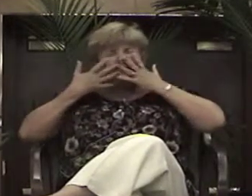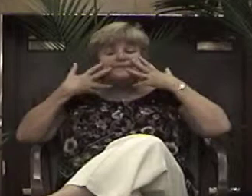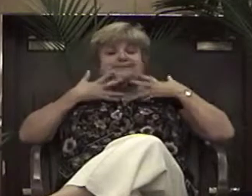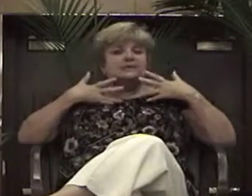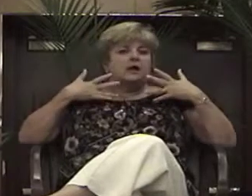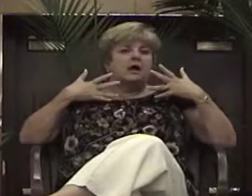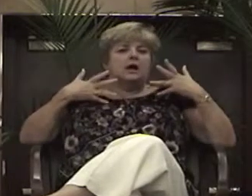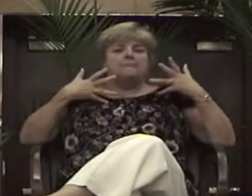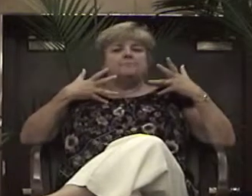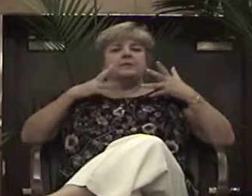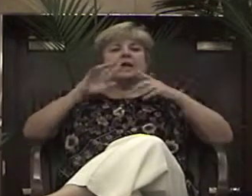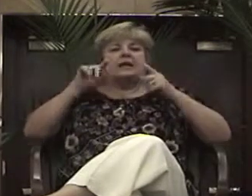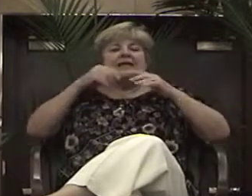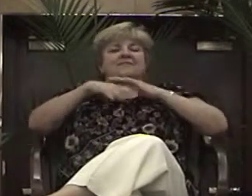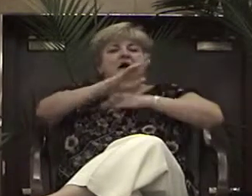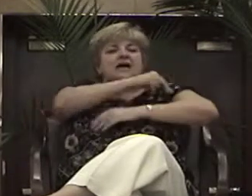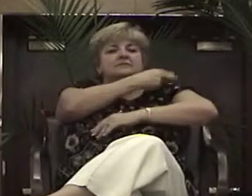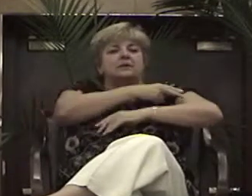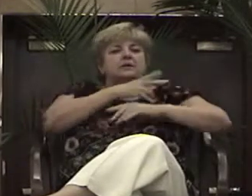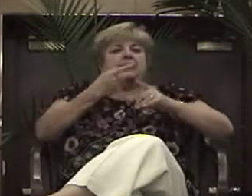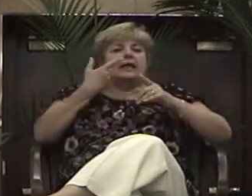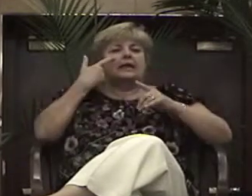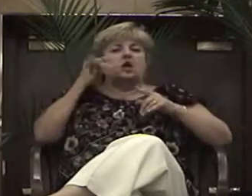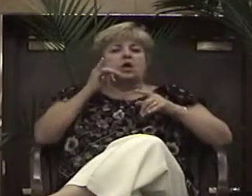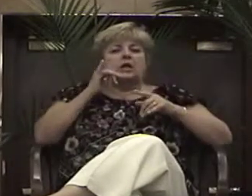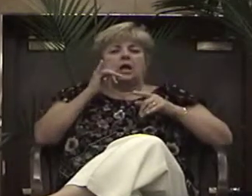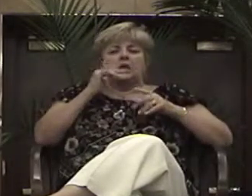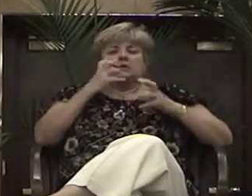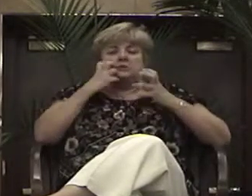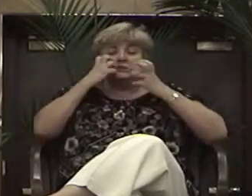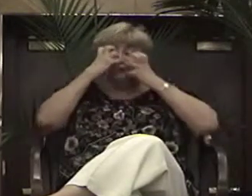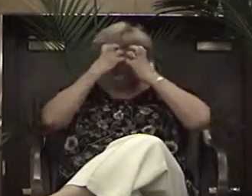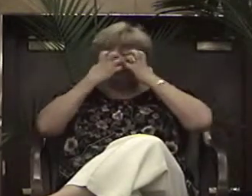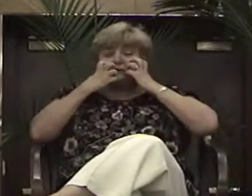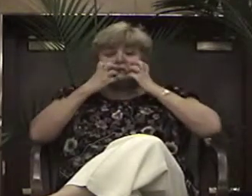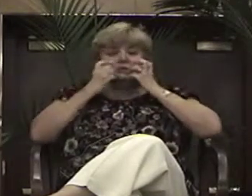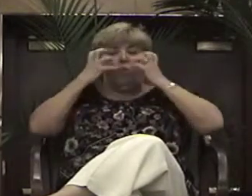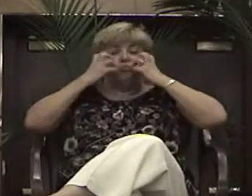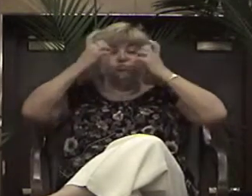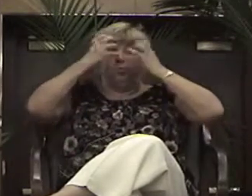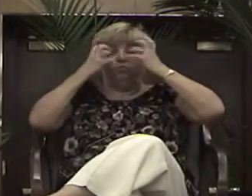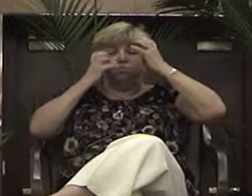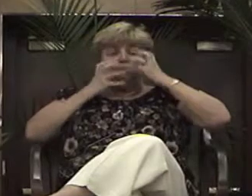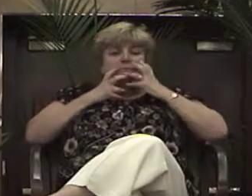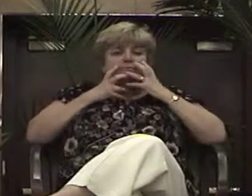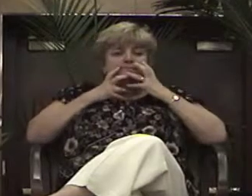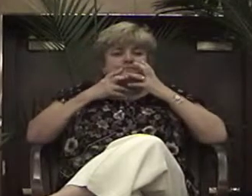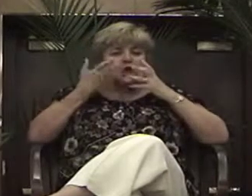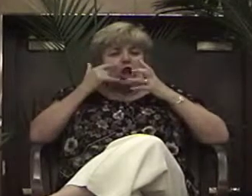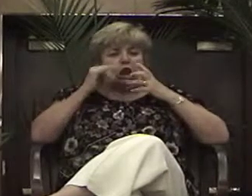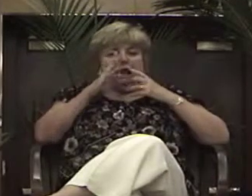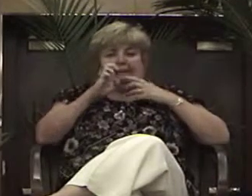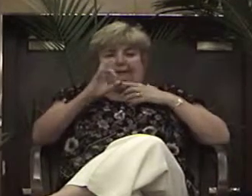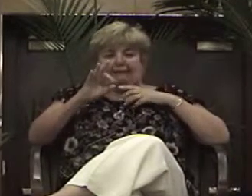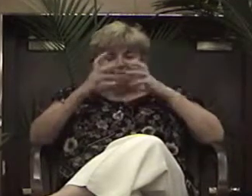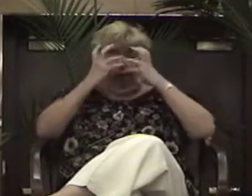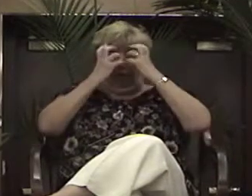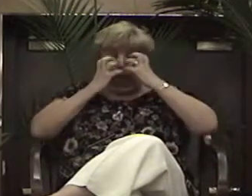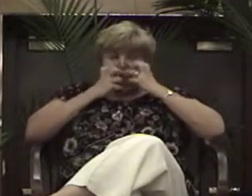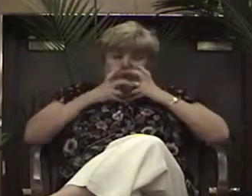hospital, his whole face looked like ground beef. It just bubbled all over. And you know what's interesting? With all them months in